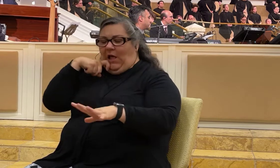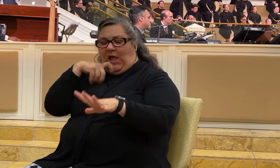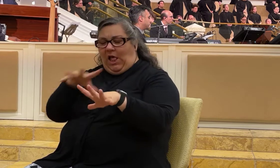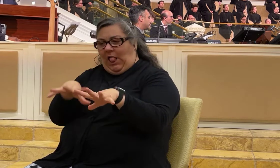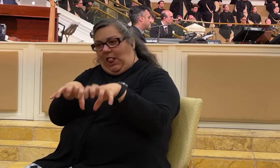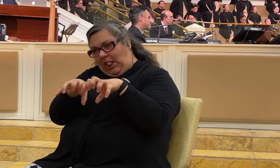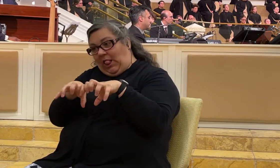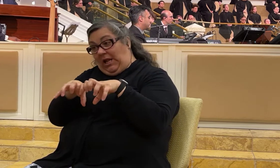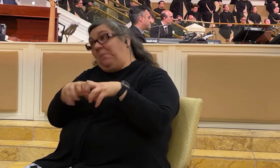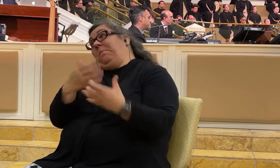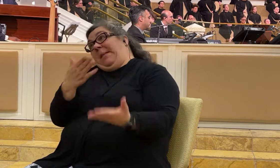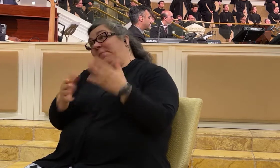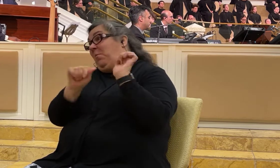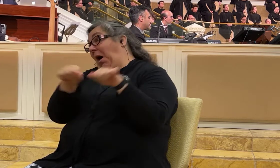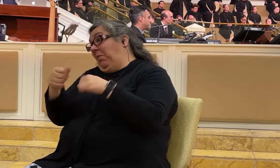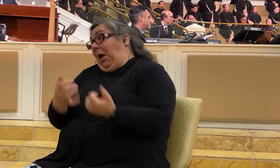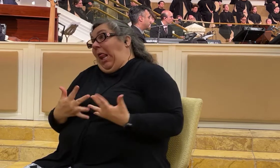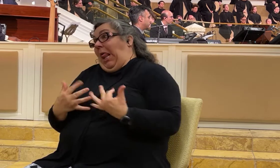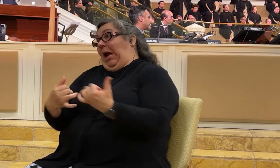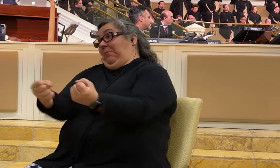and maybe burned to the ground.